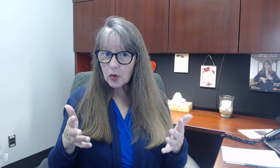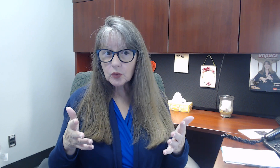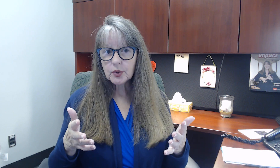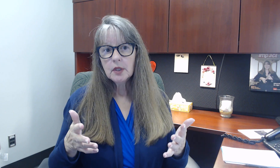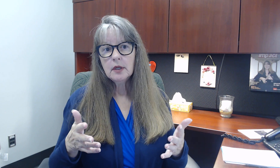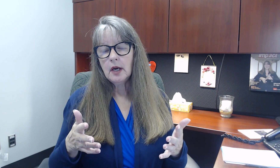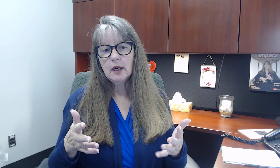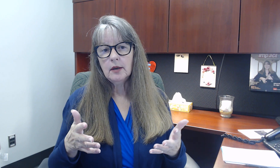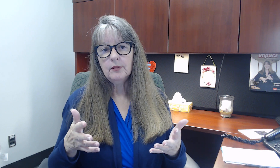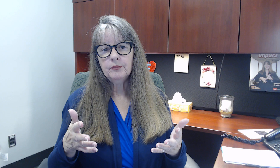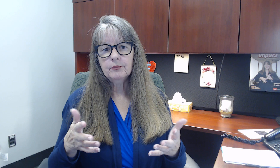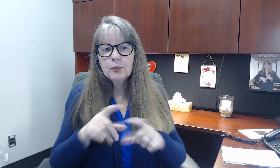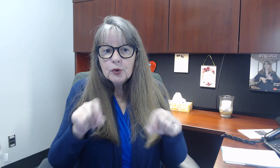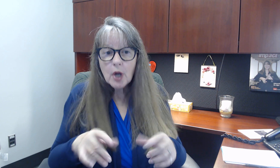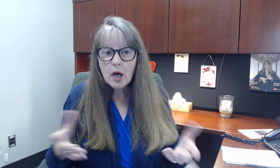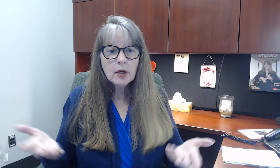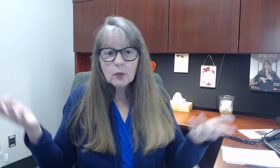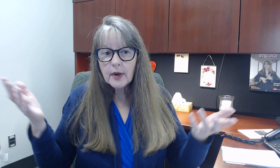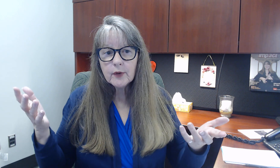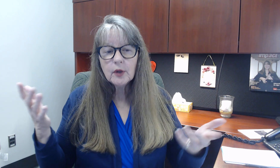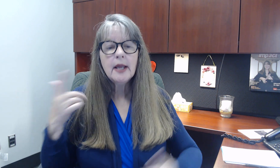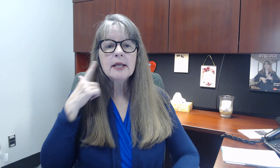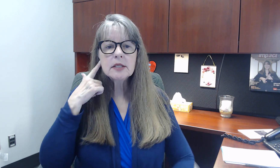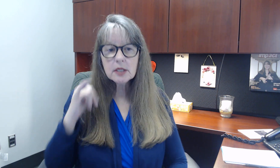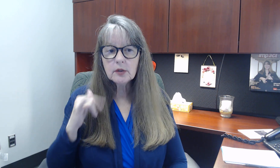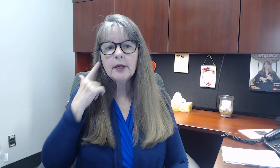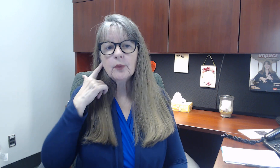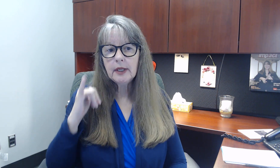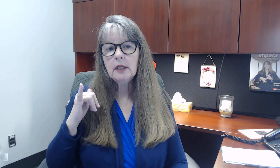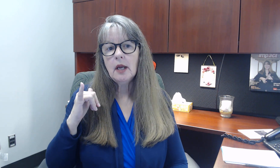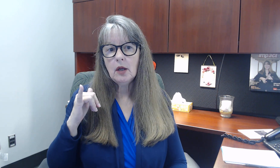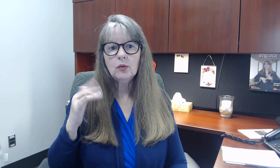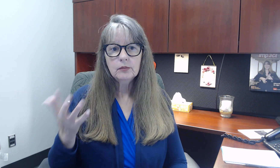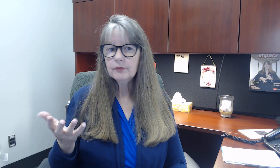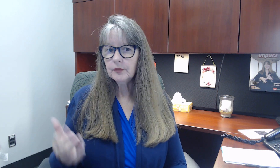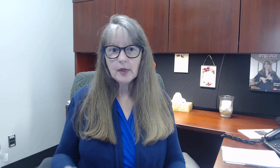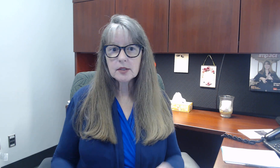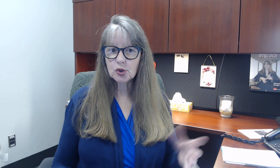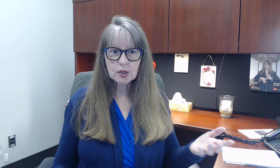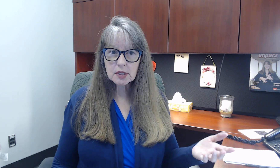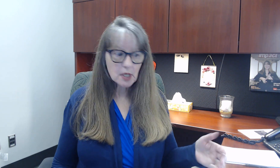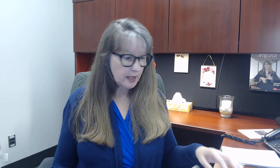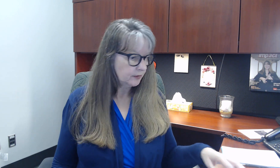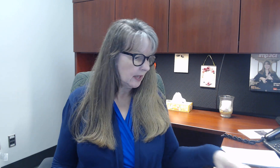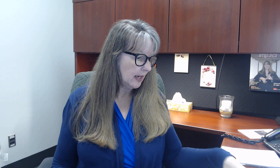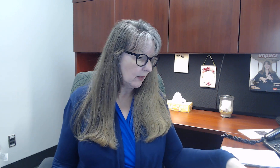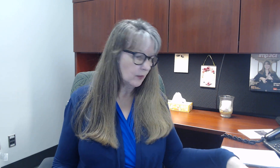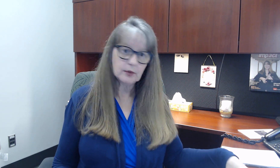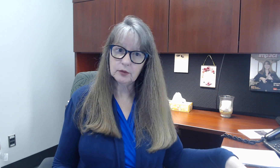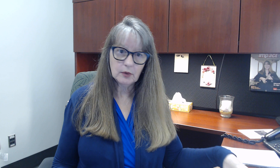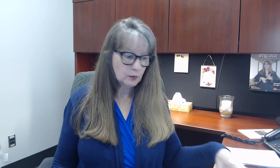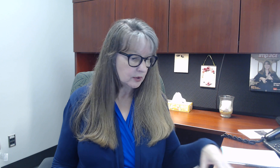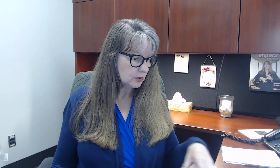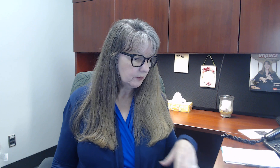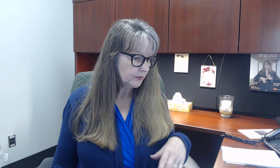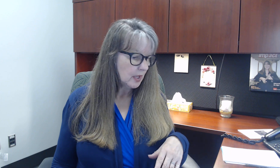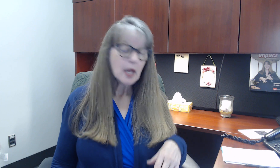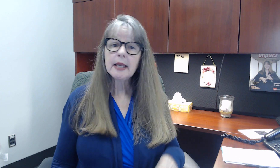gold bullion or whatever, it's still earring yellow. That's just the sign and how it went to.